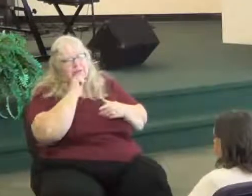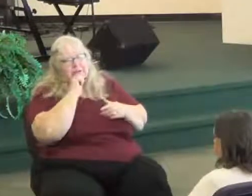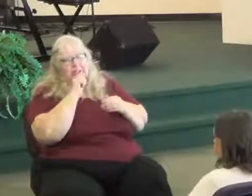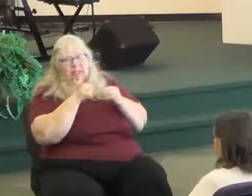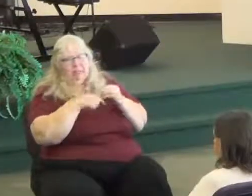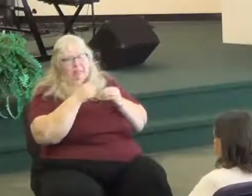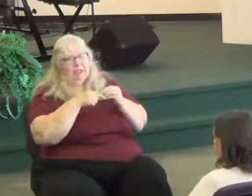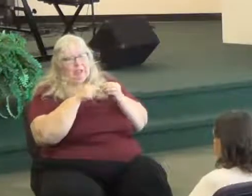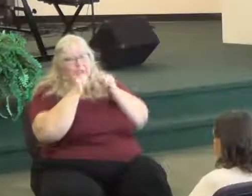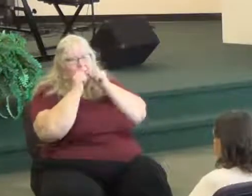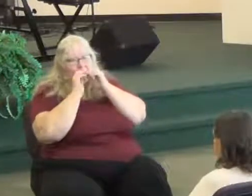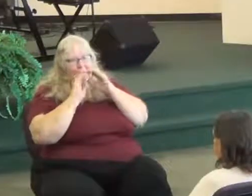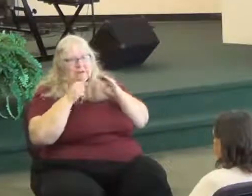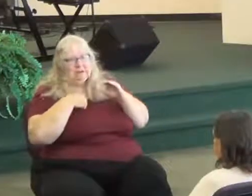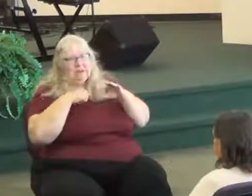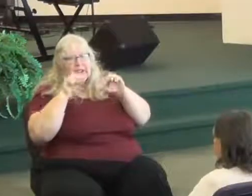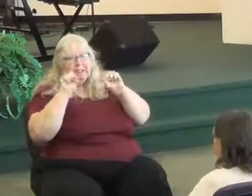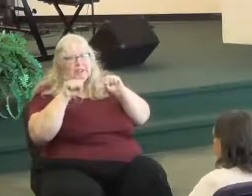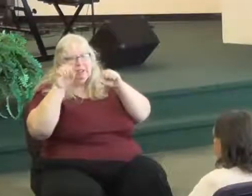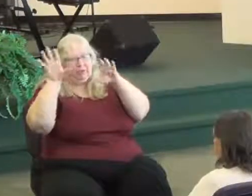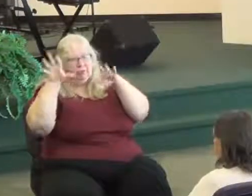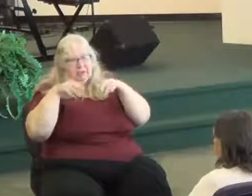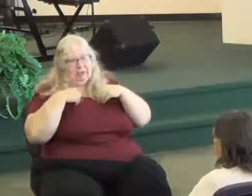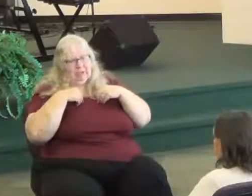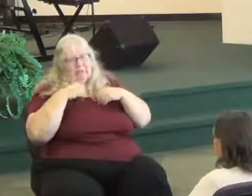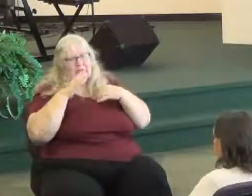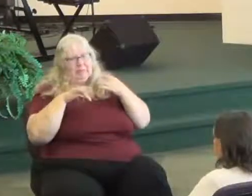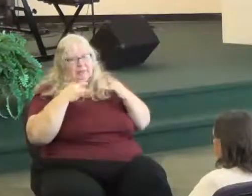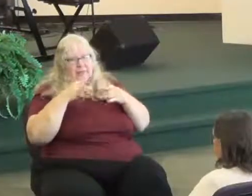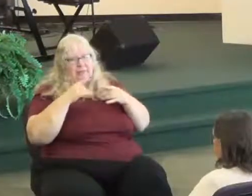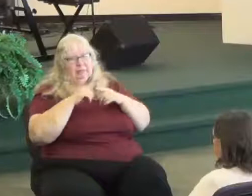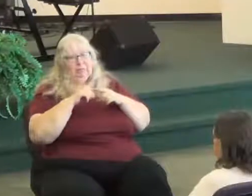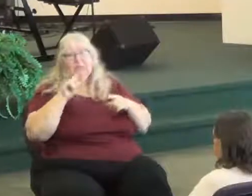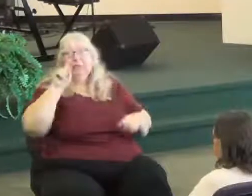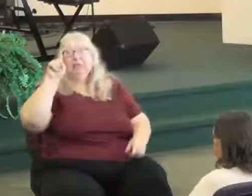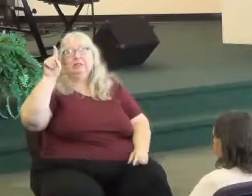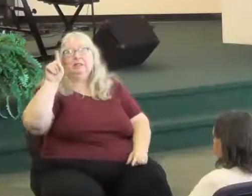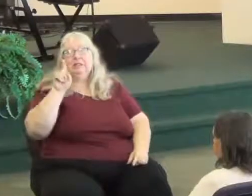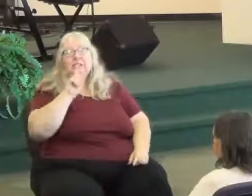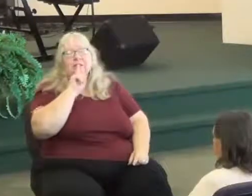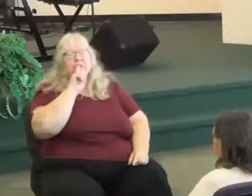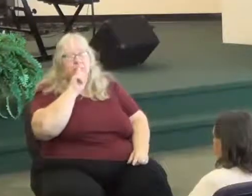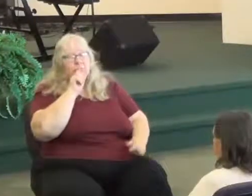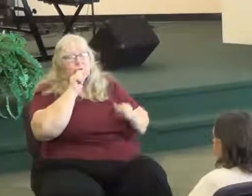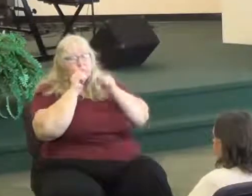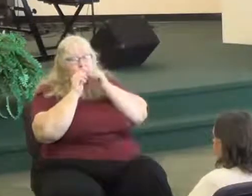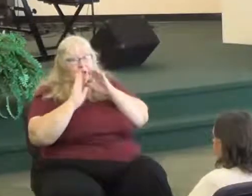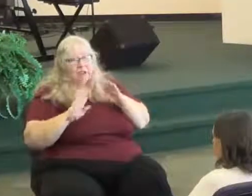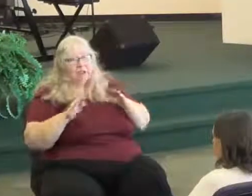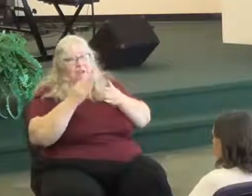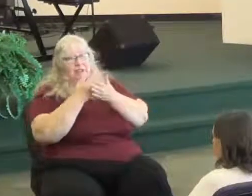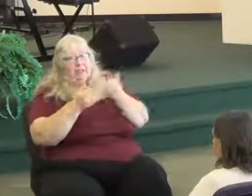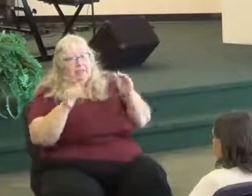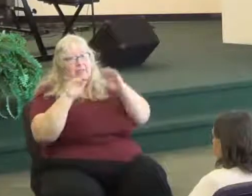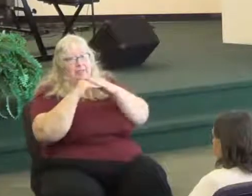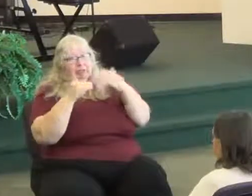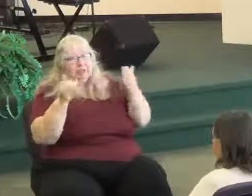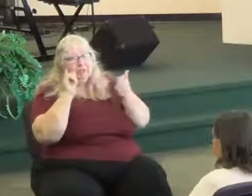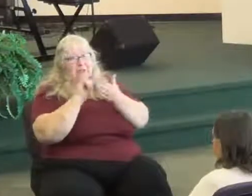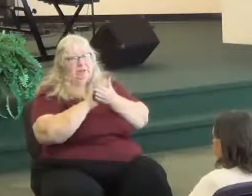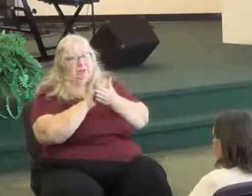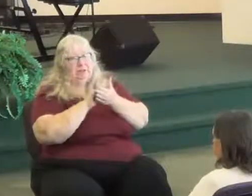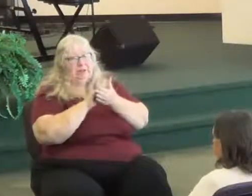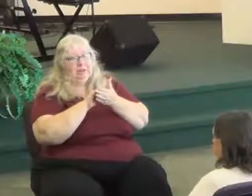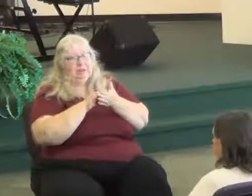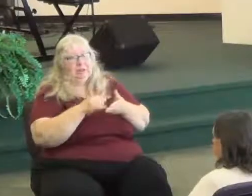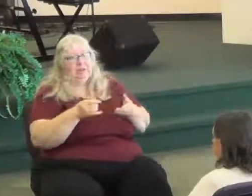you can give me, which, yeah, I'm excited about those. But you are the blessing. That's what heaven is. That is, you know, when... Hey,